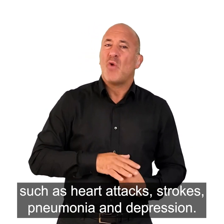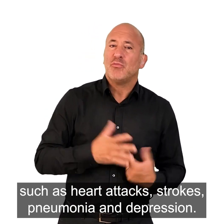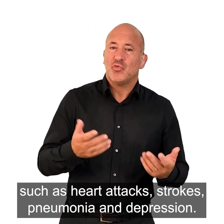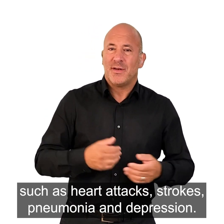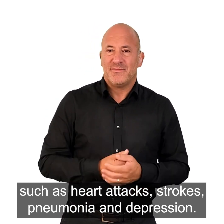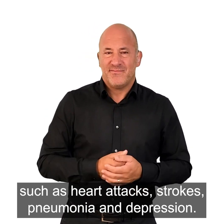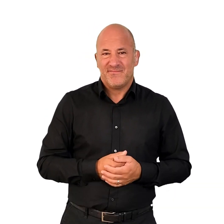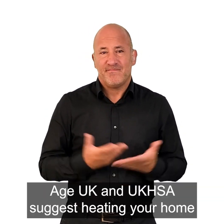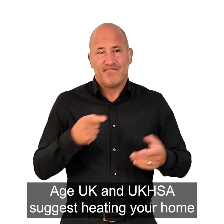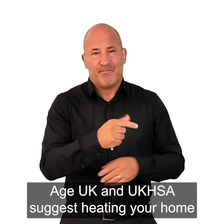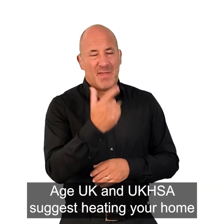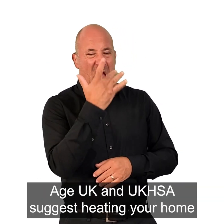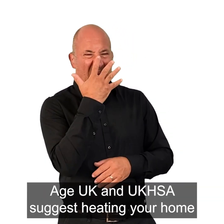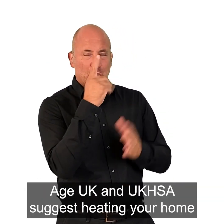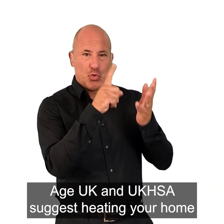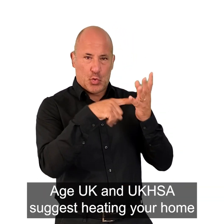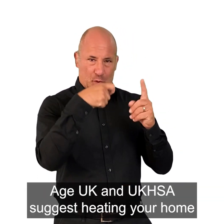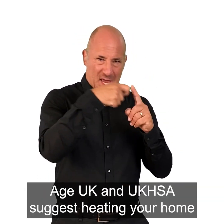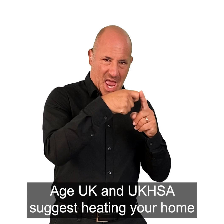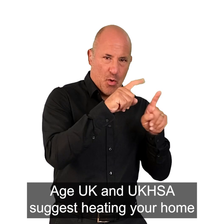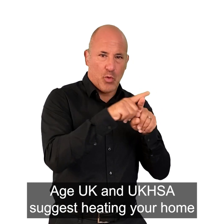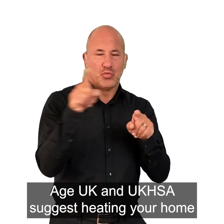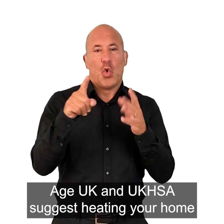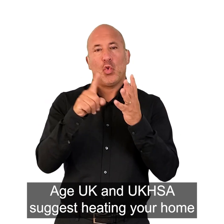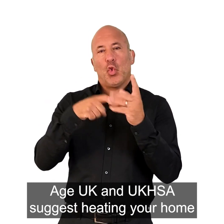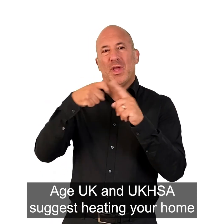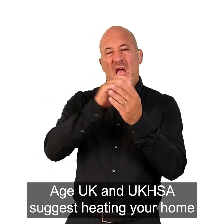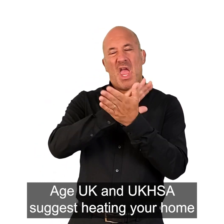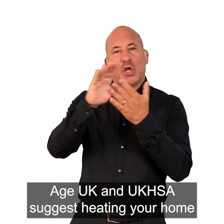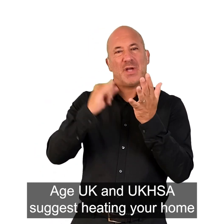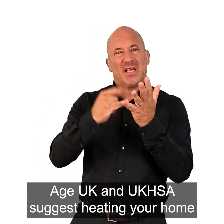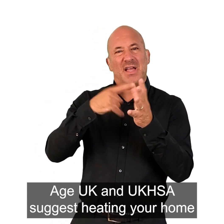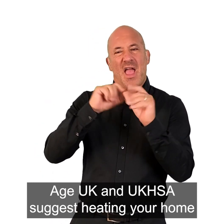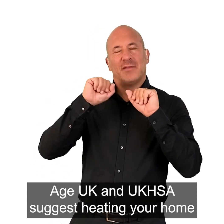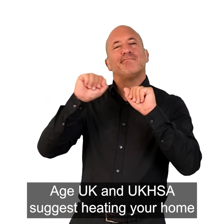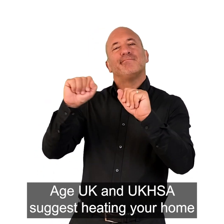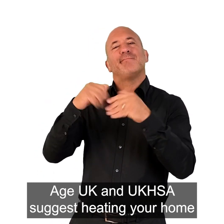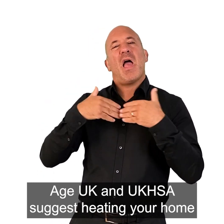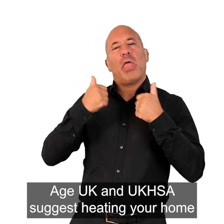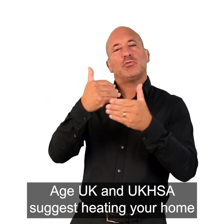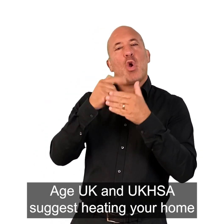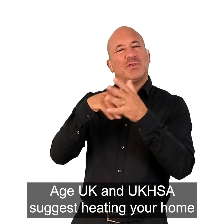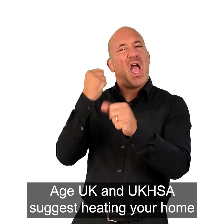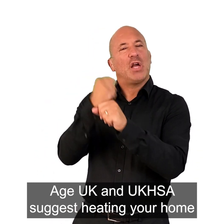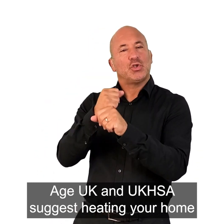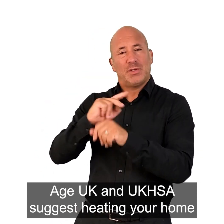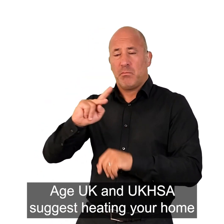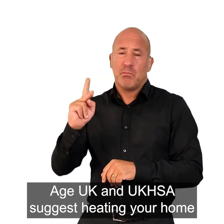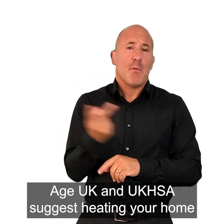pneumonia, and depression. Age UK and UKHSA suggest heating your home